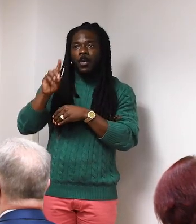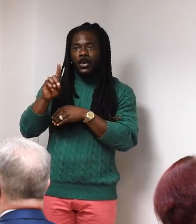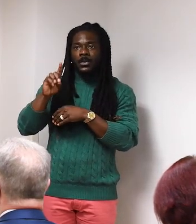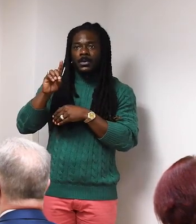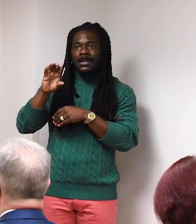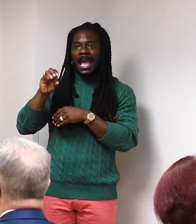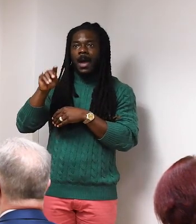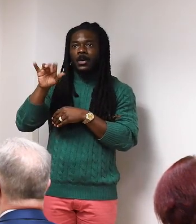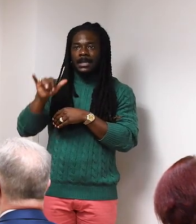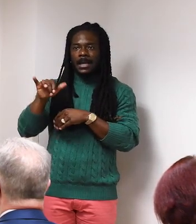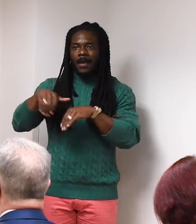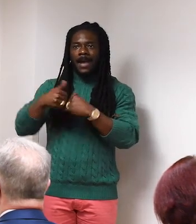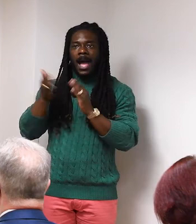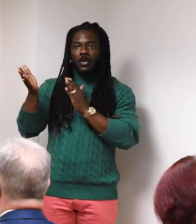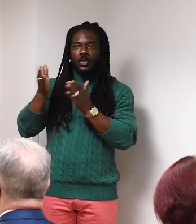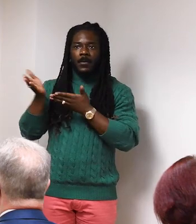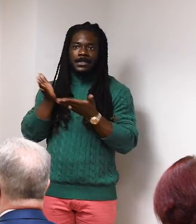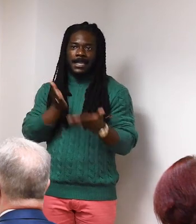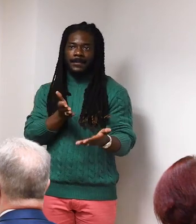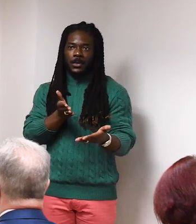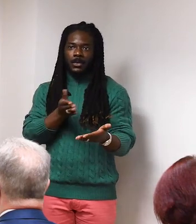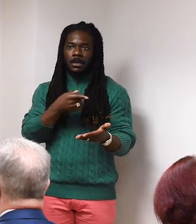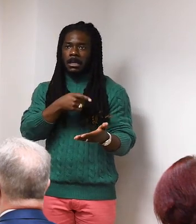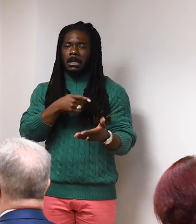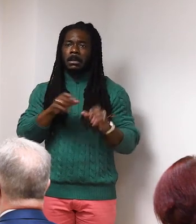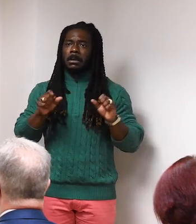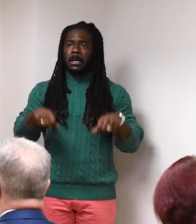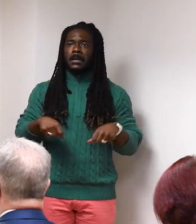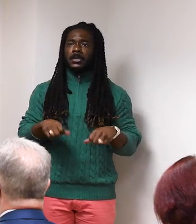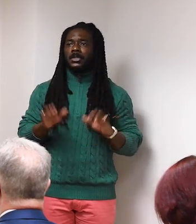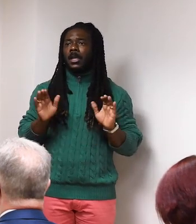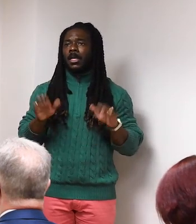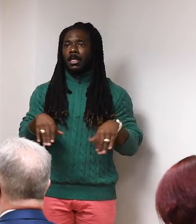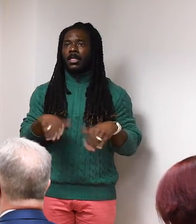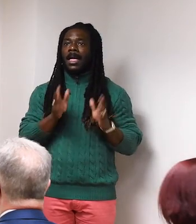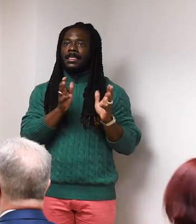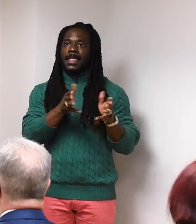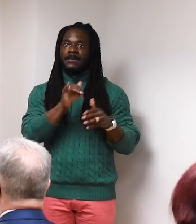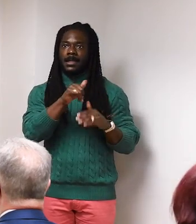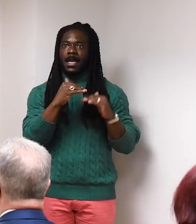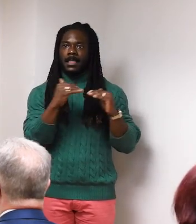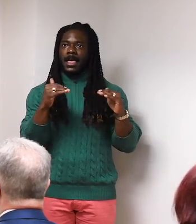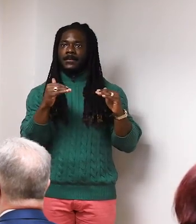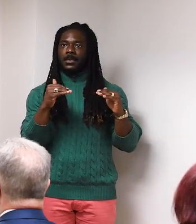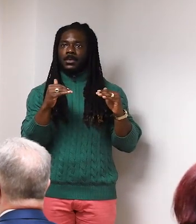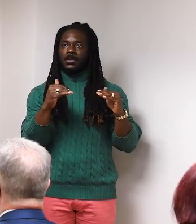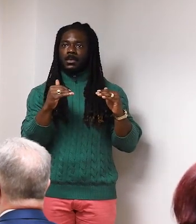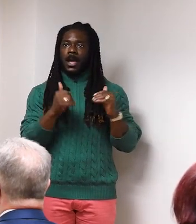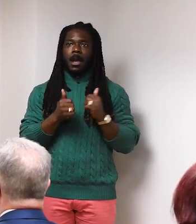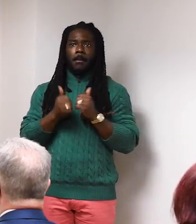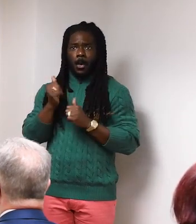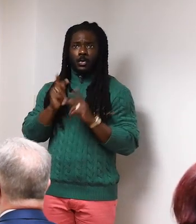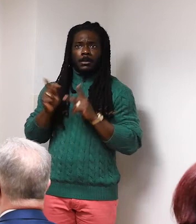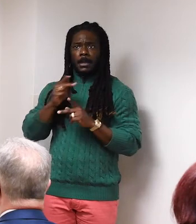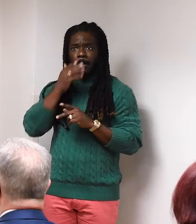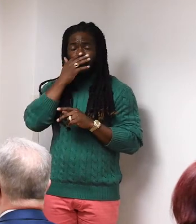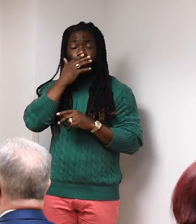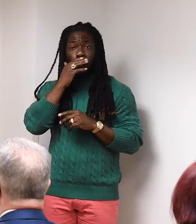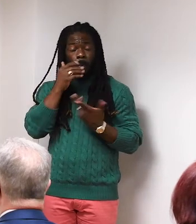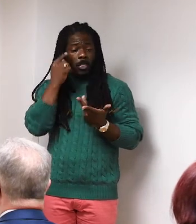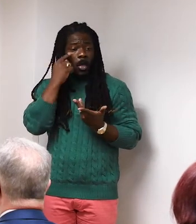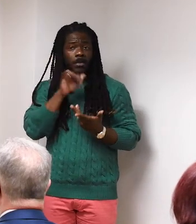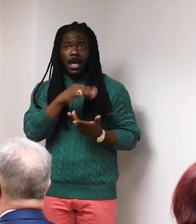are delivered. And he could have just kind of left it at that level, and most people would have thought, well, that's